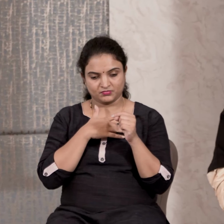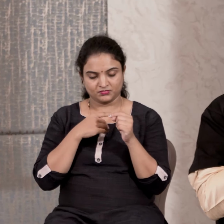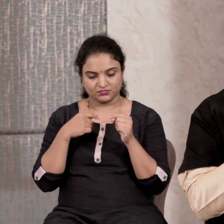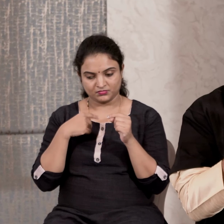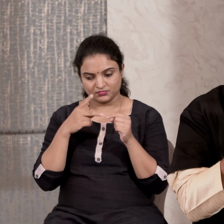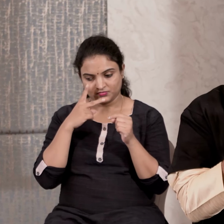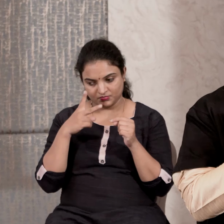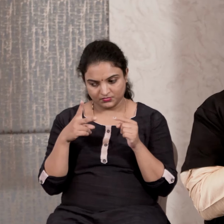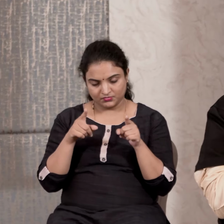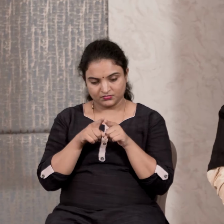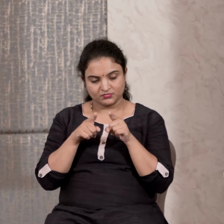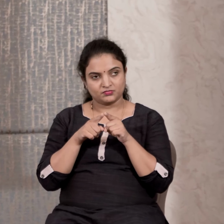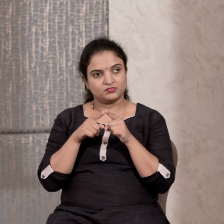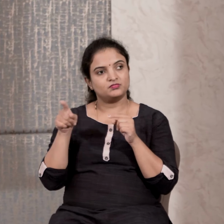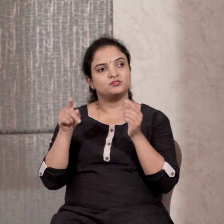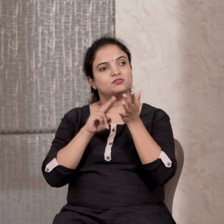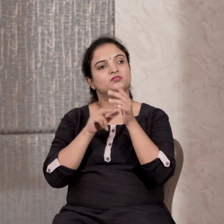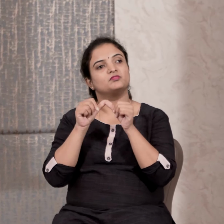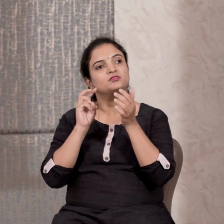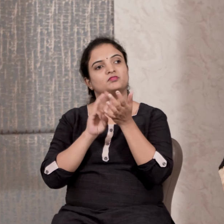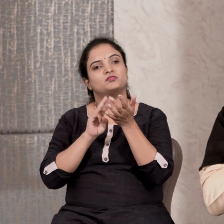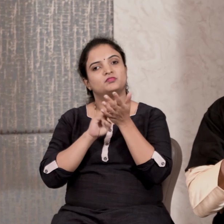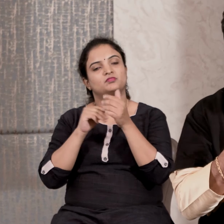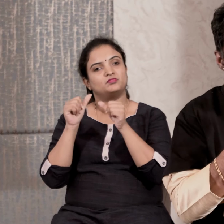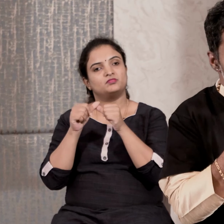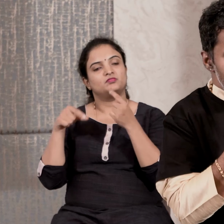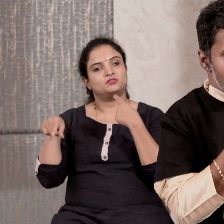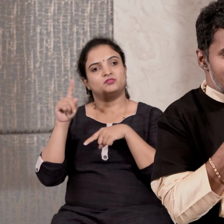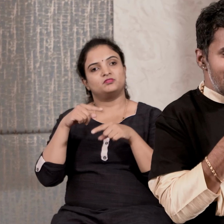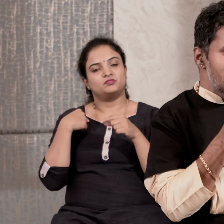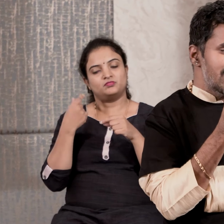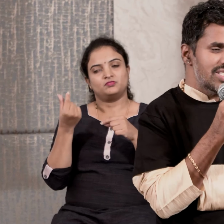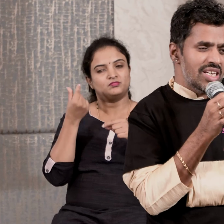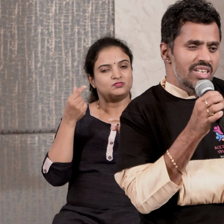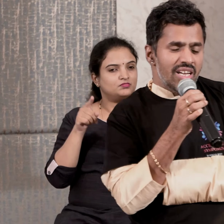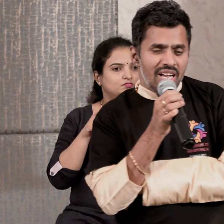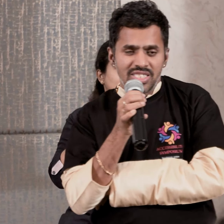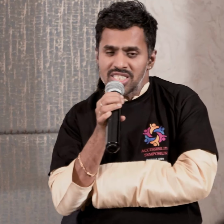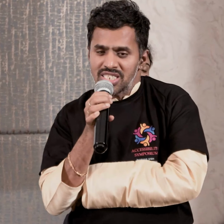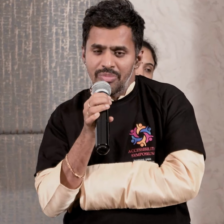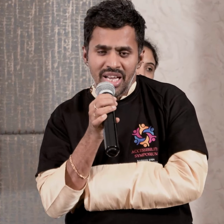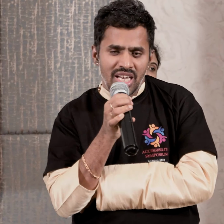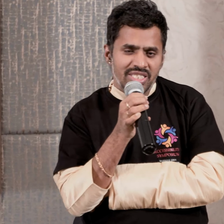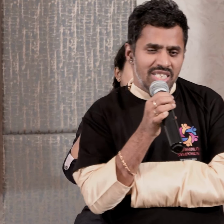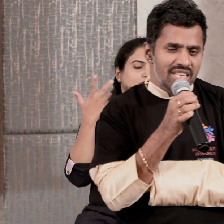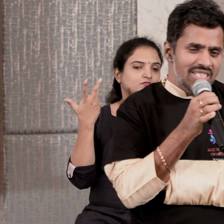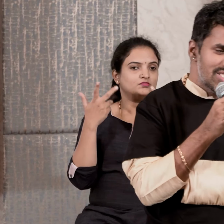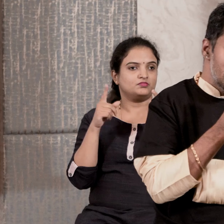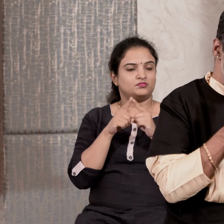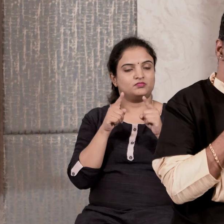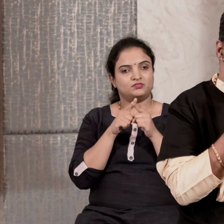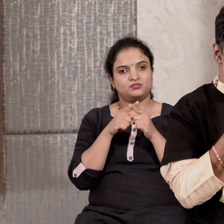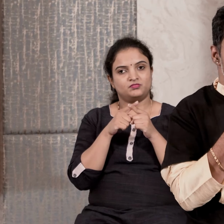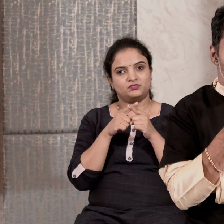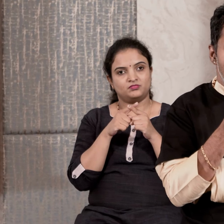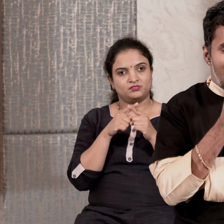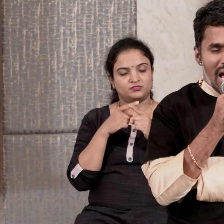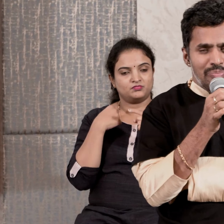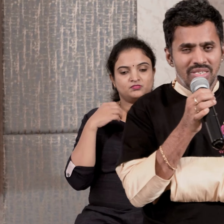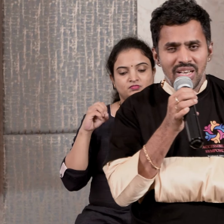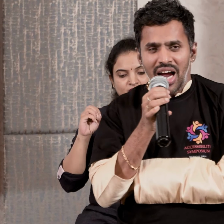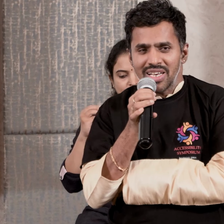it, Namayatri is actually went a few more steps ahead, and it is a consistent, because I've